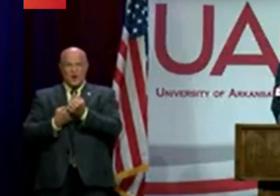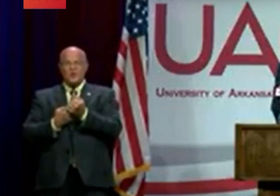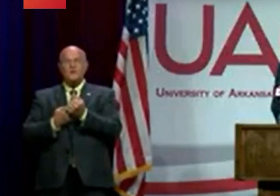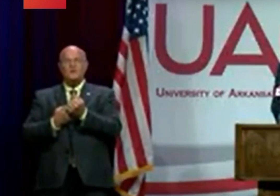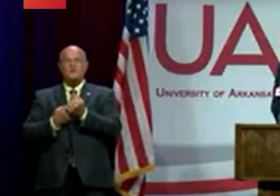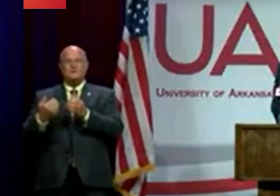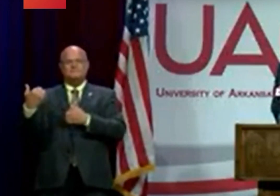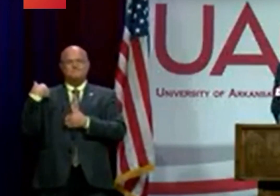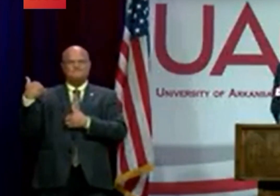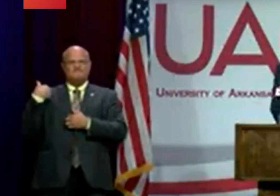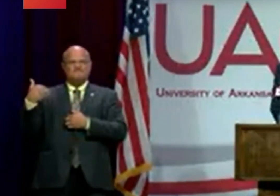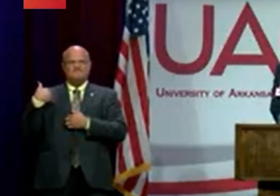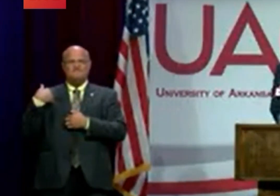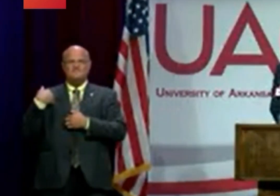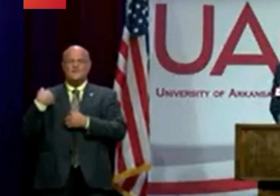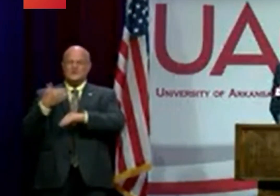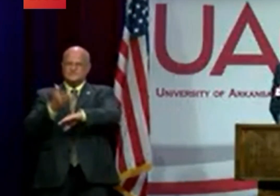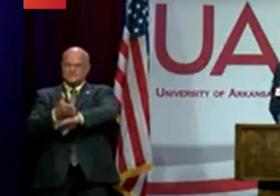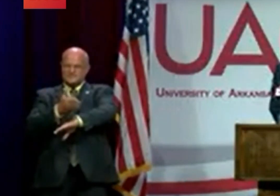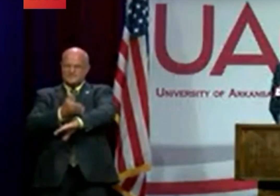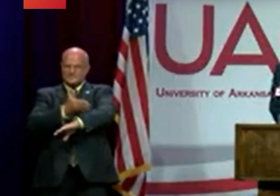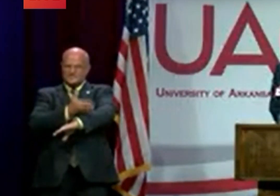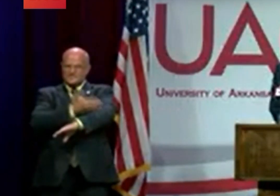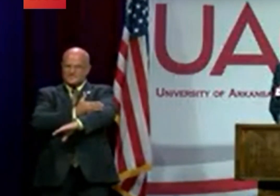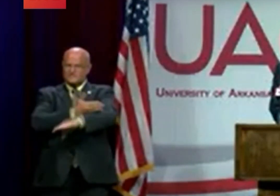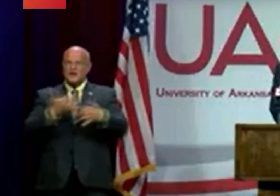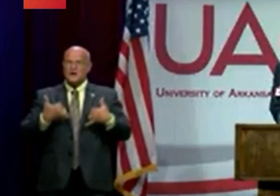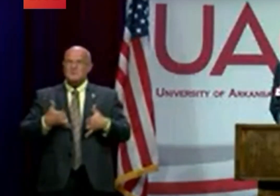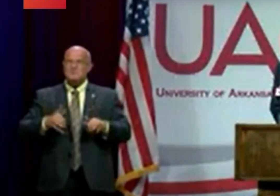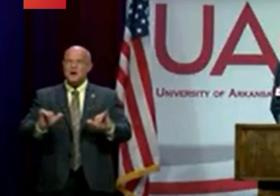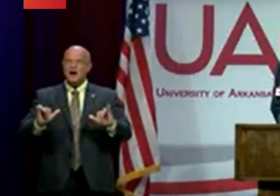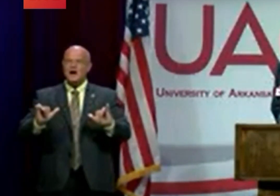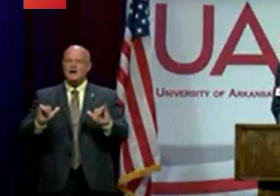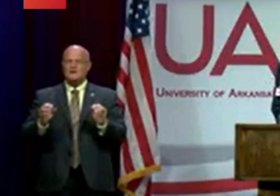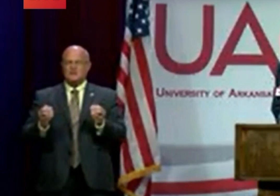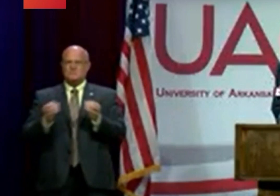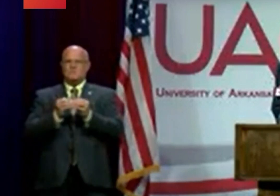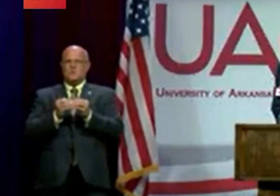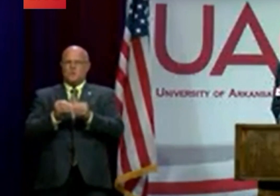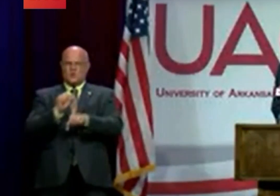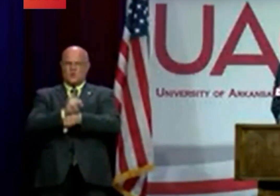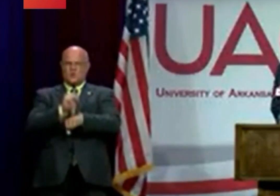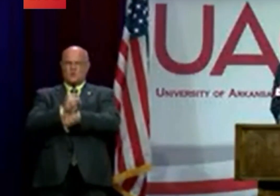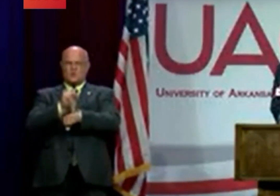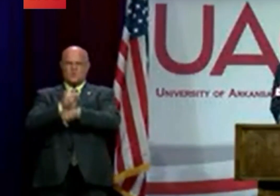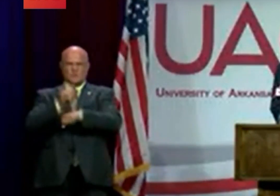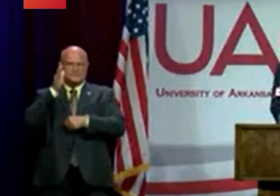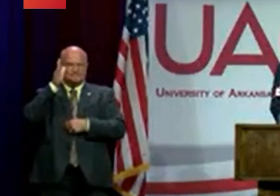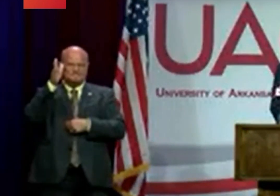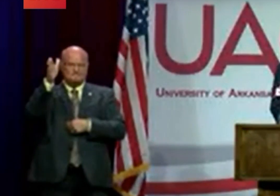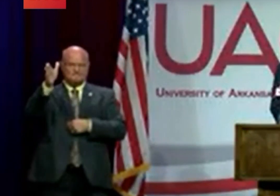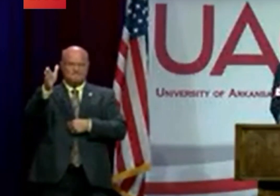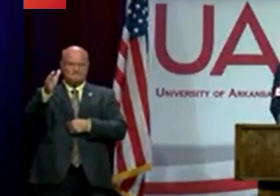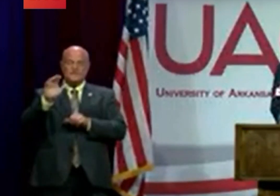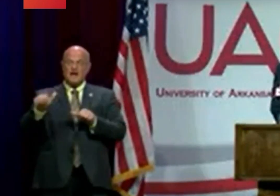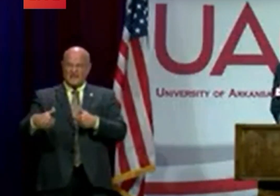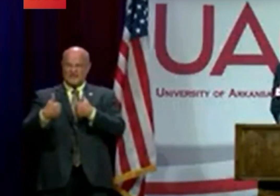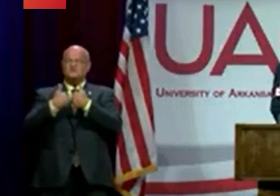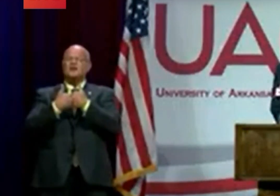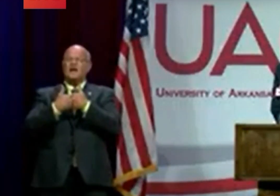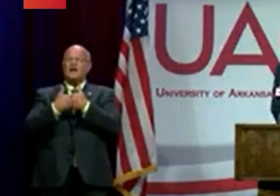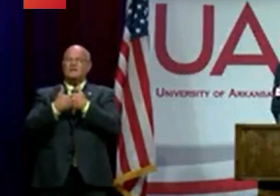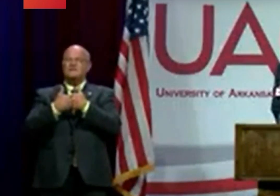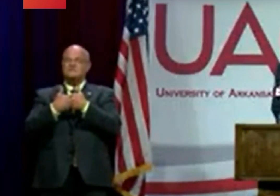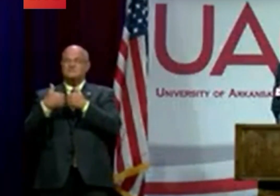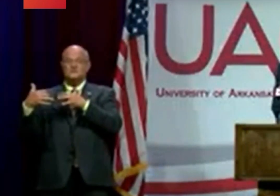just reminds us that we've made progress, but we have more work to do. And the challenge, the battle,